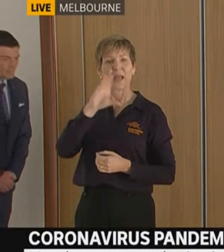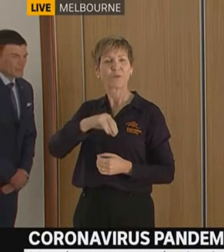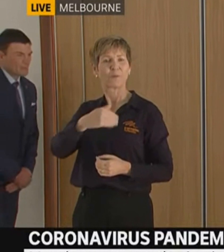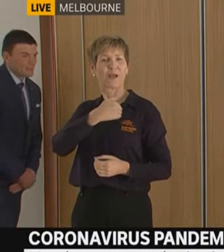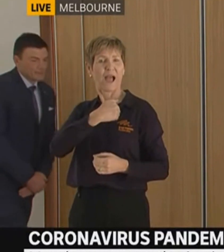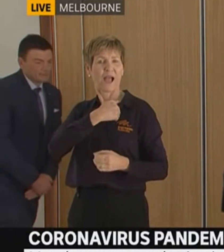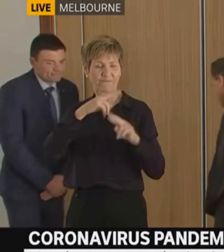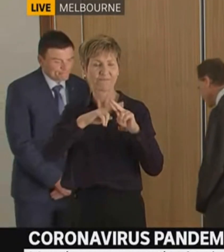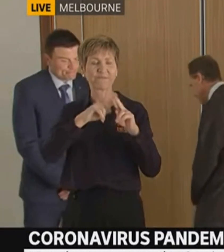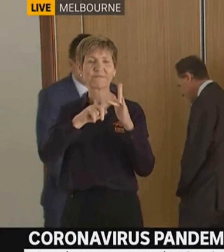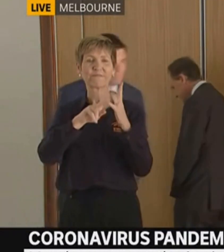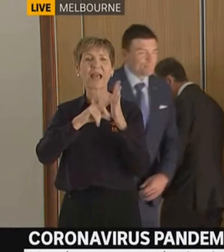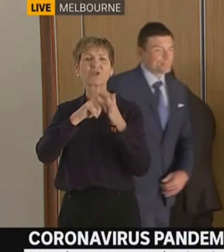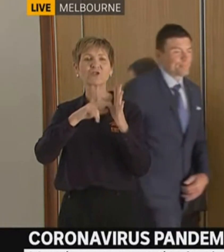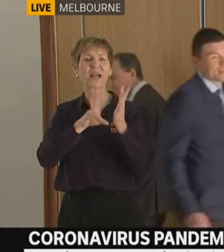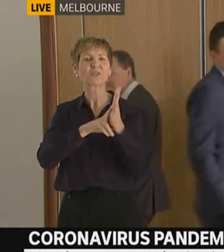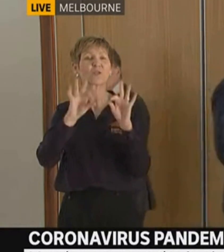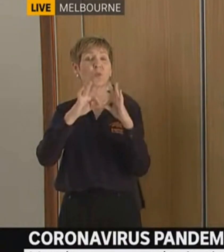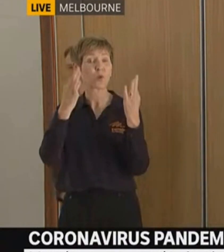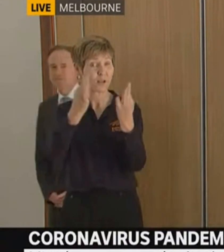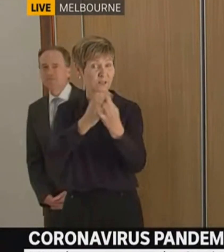Heart Foundation.